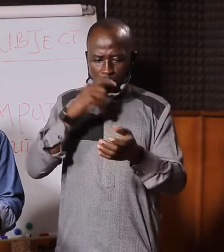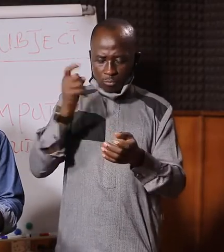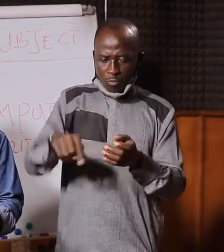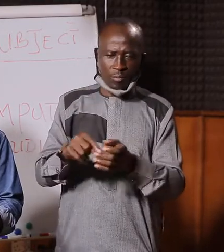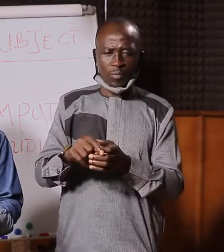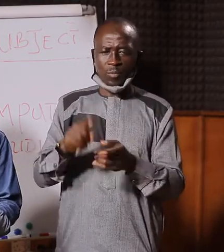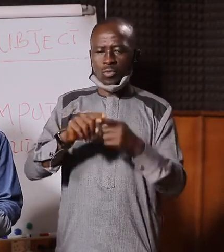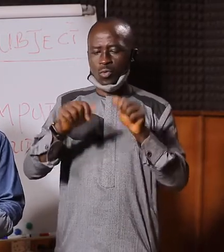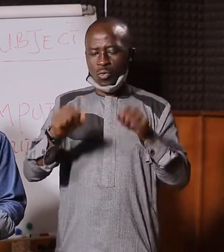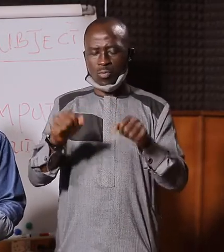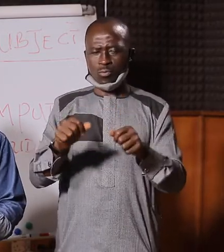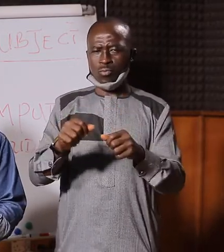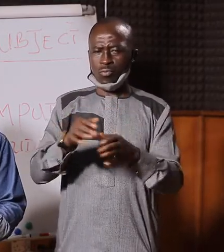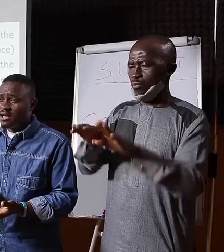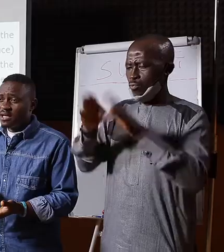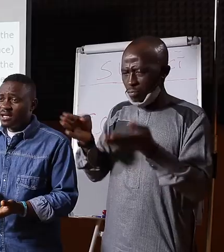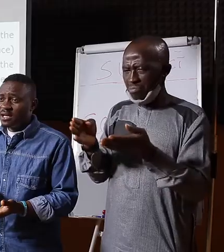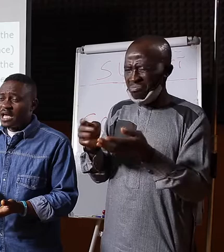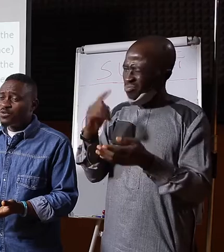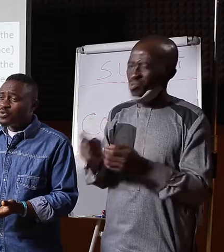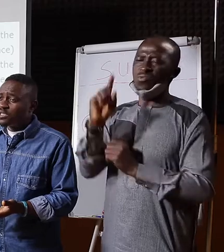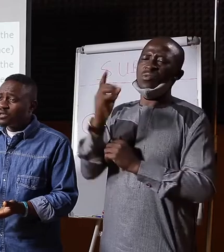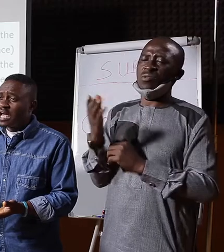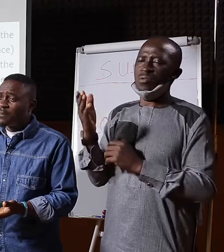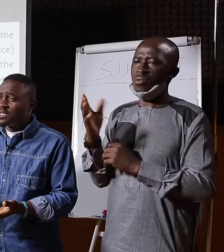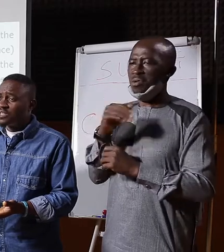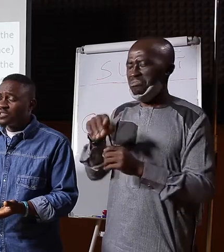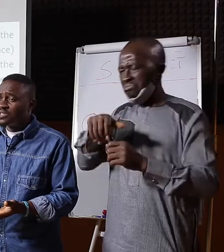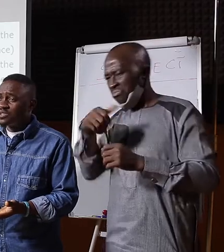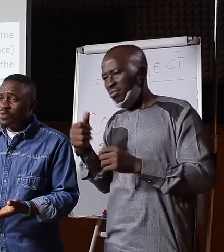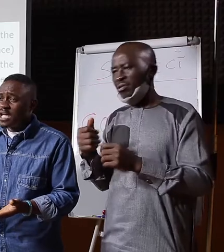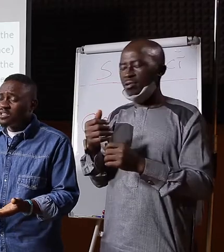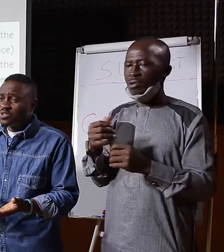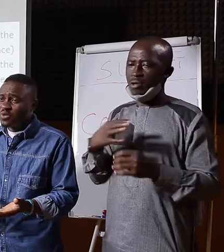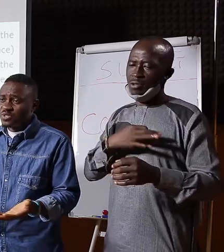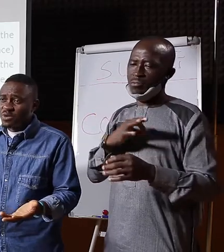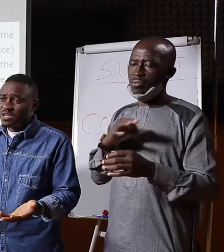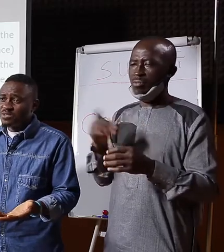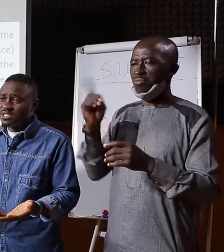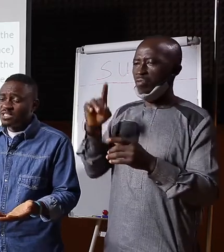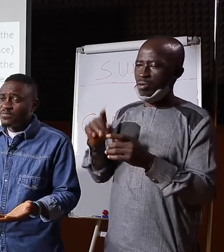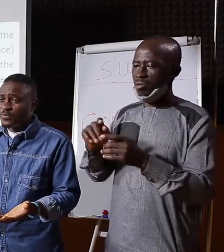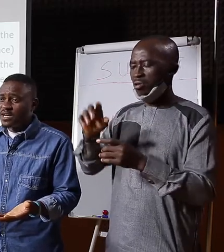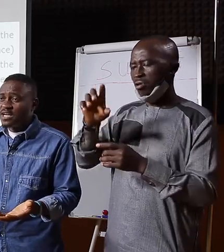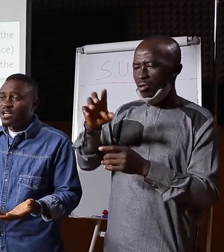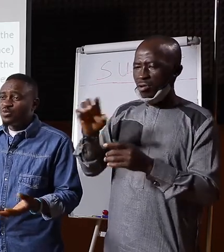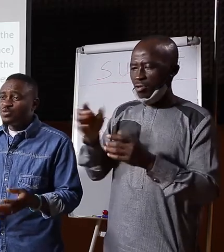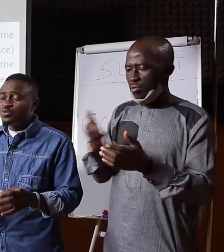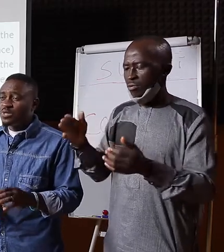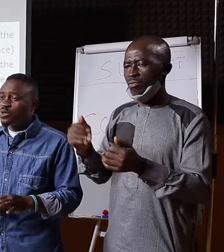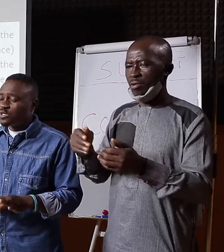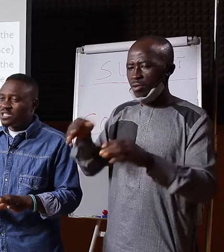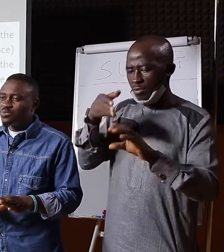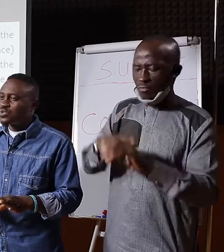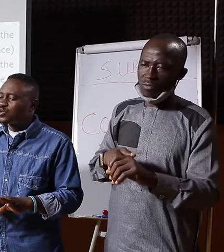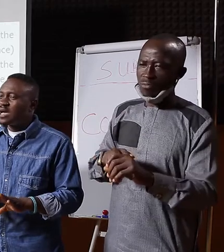to enable you open just a folder. And running other applications where the DOS were actually invoked, you do